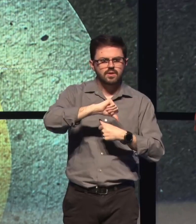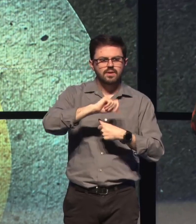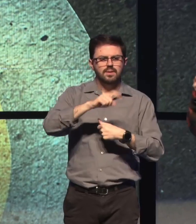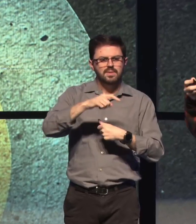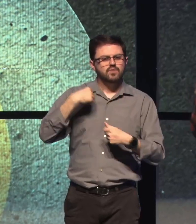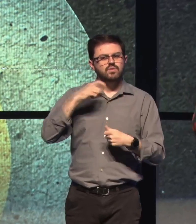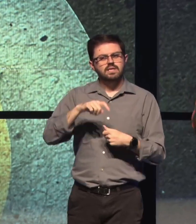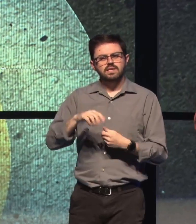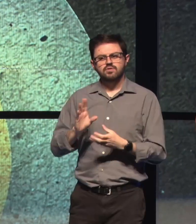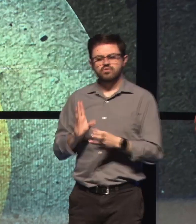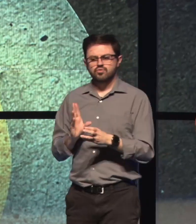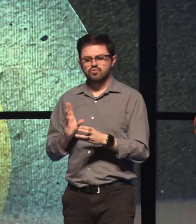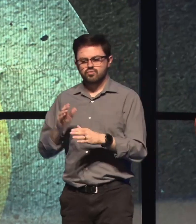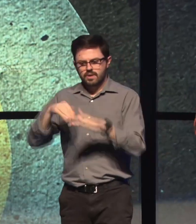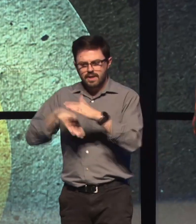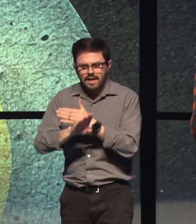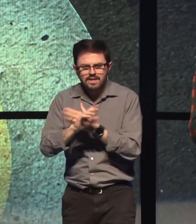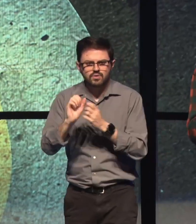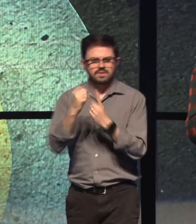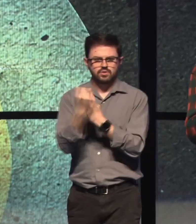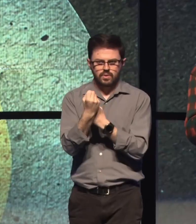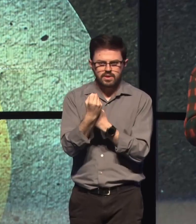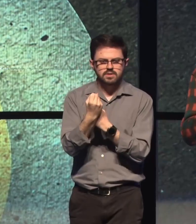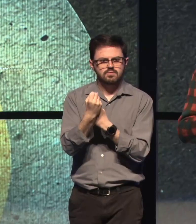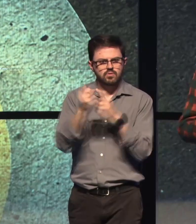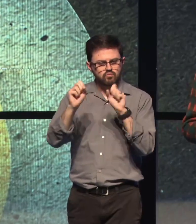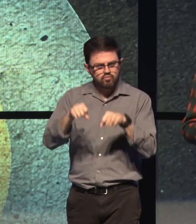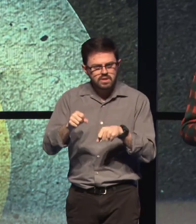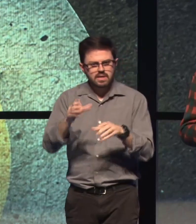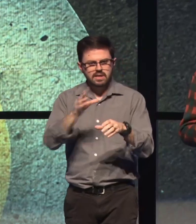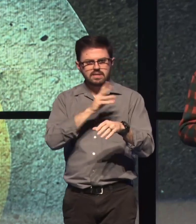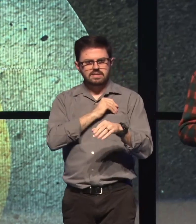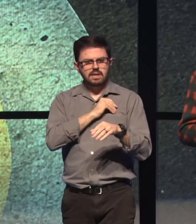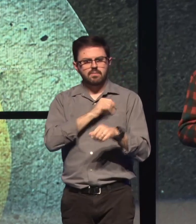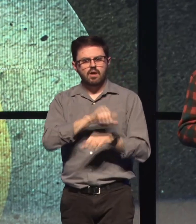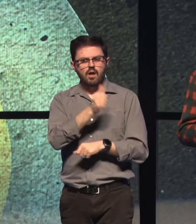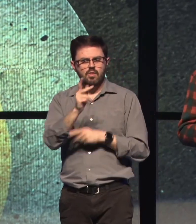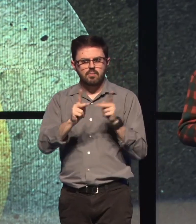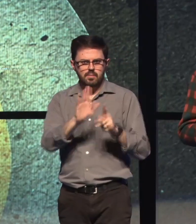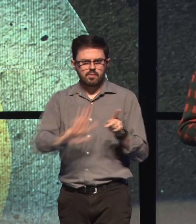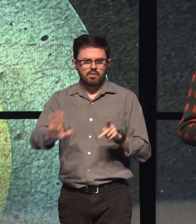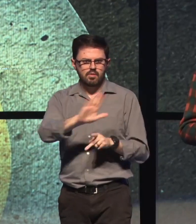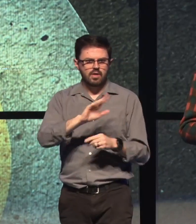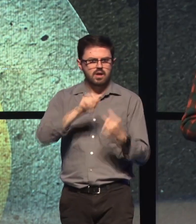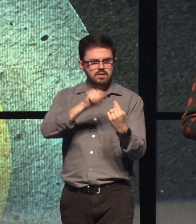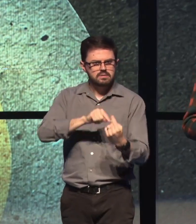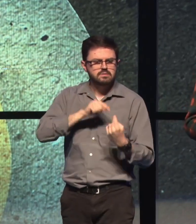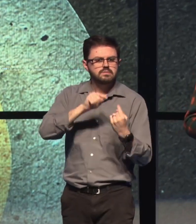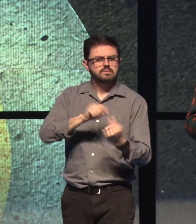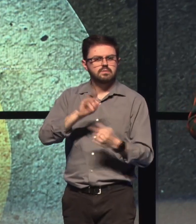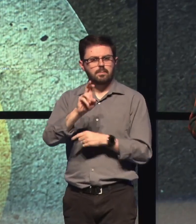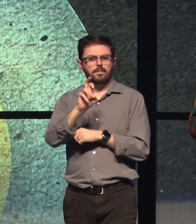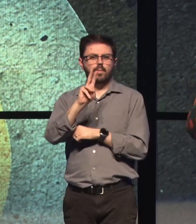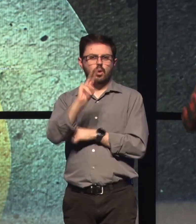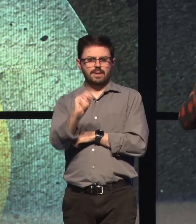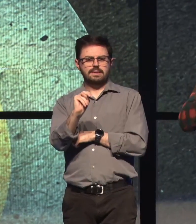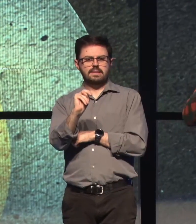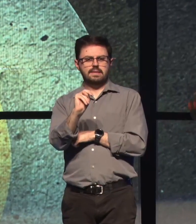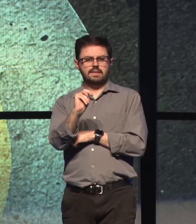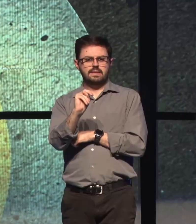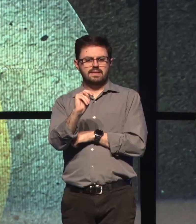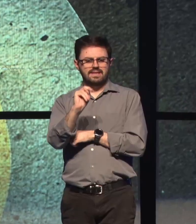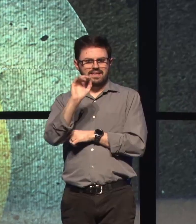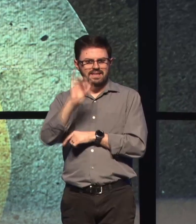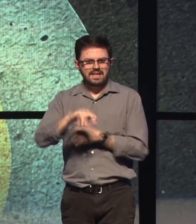one another's burdens, and in doing that, fulfill the law of Christ. And that is what it means to live